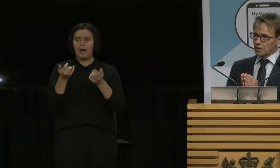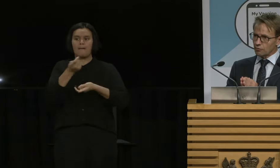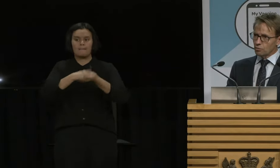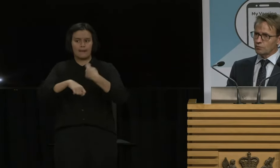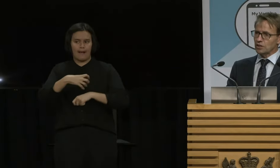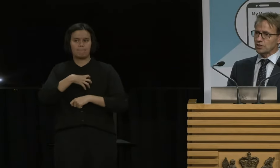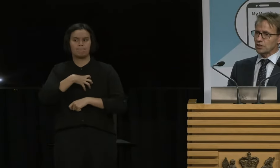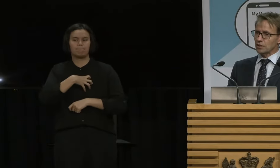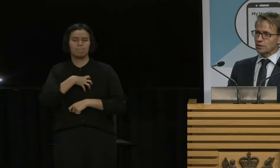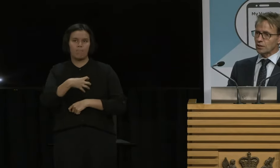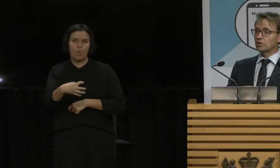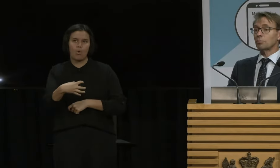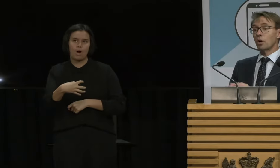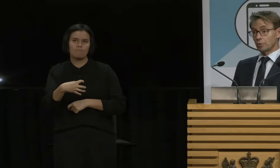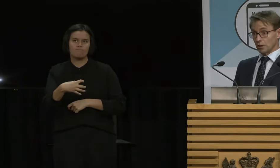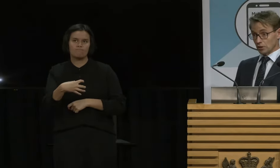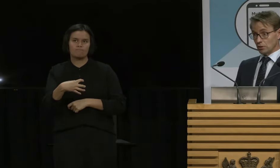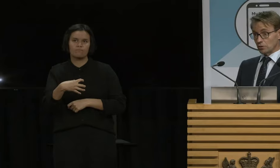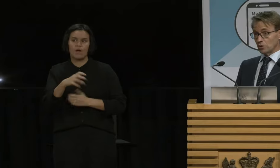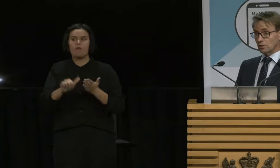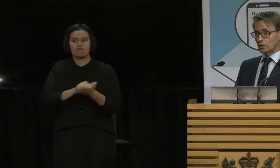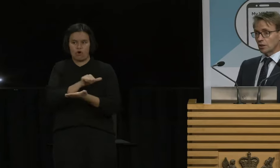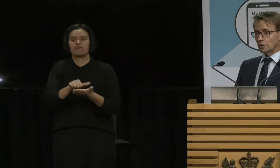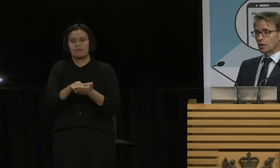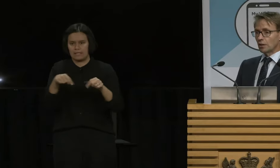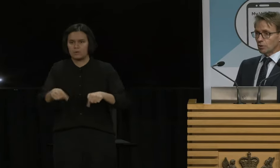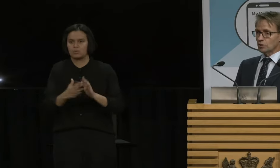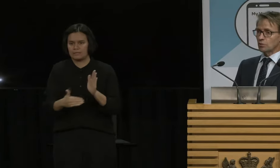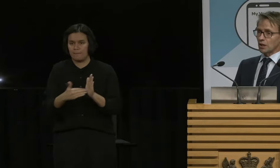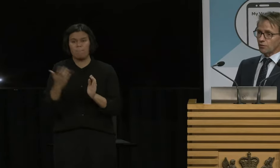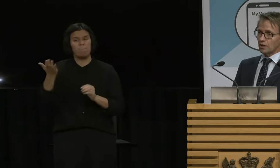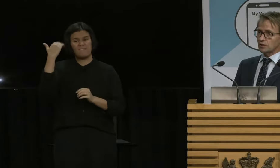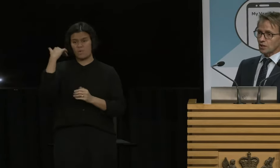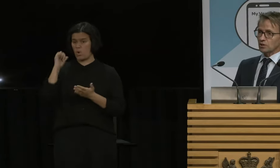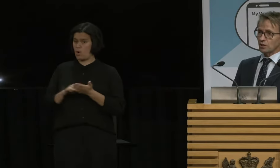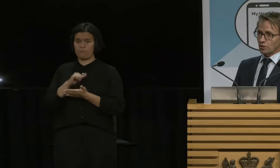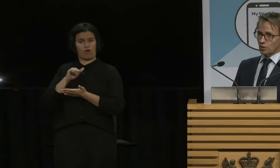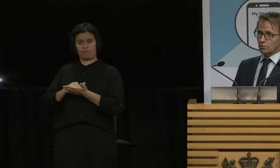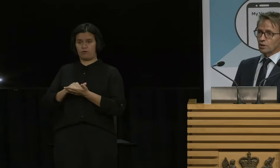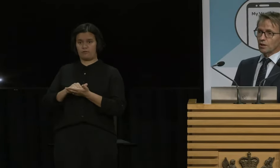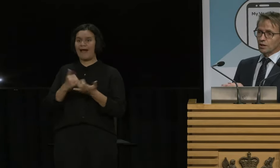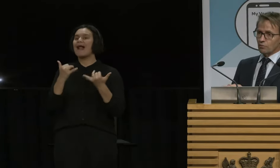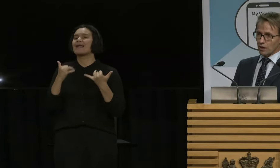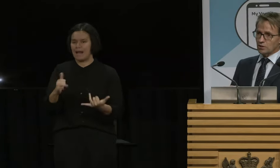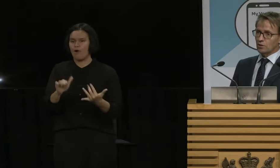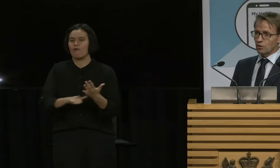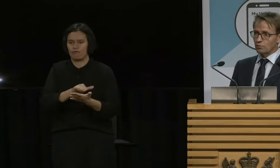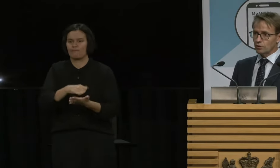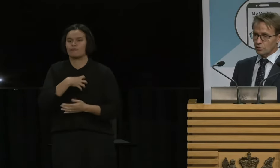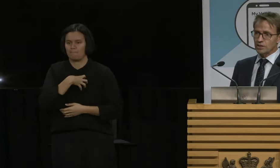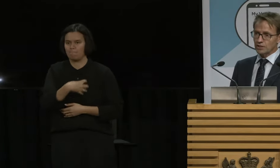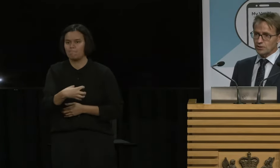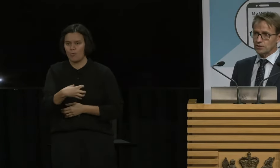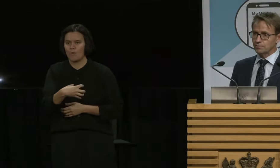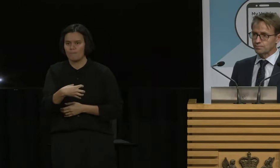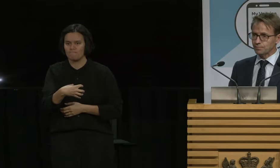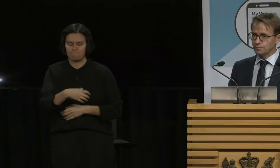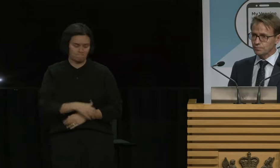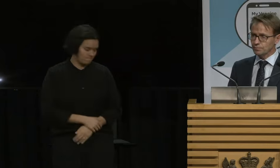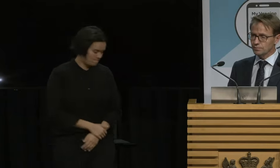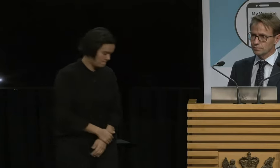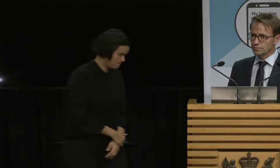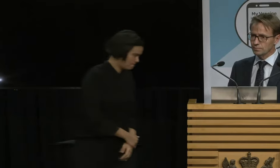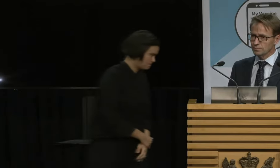form of testing that is appropriate to use in New Zealand because we have had such a low rate of COVID cases.